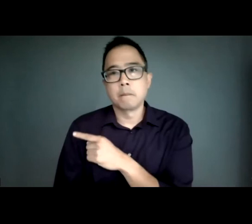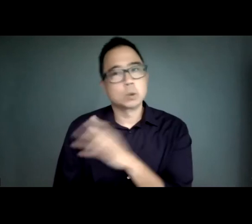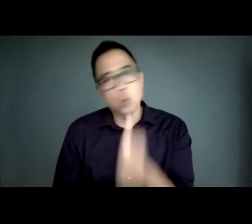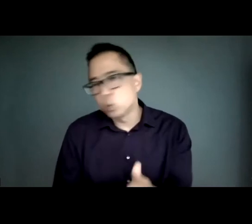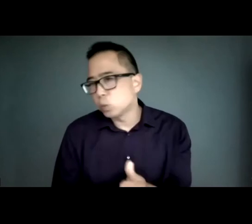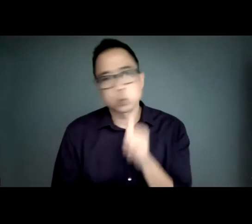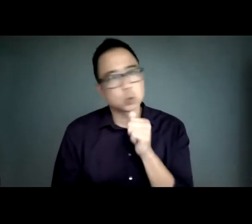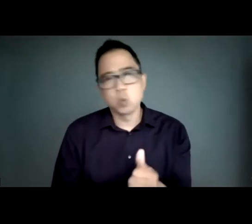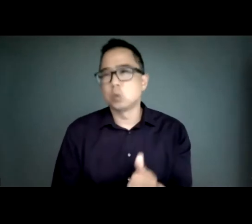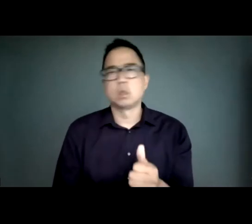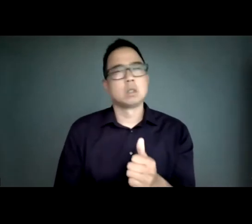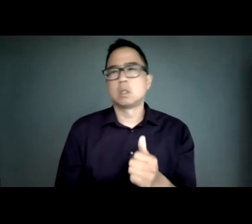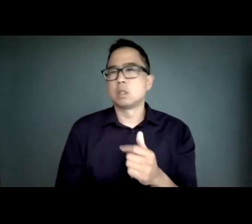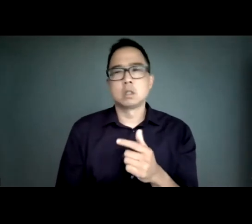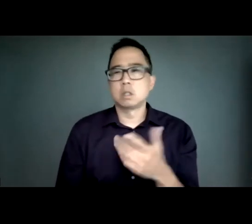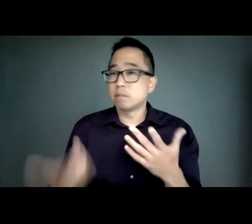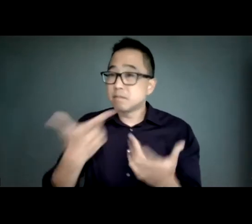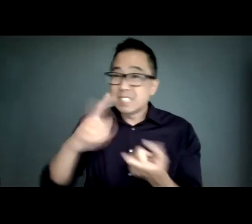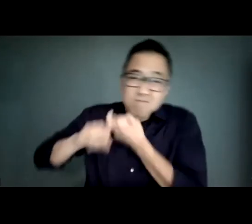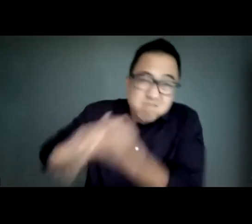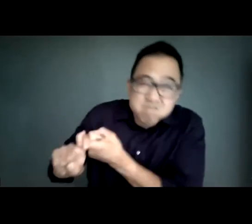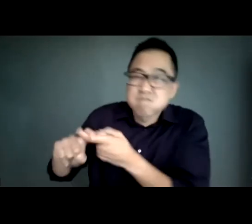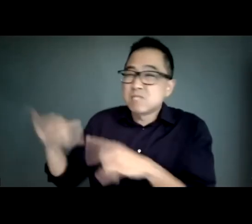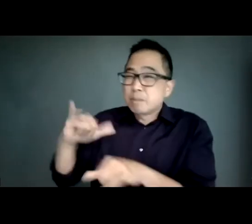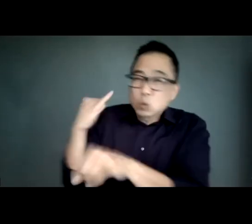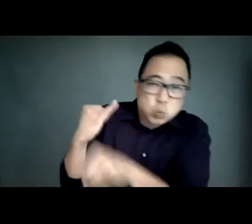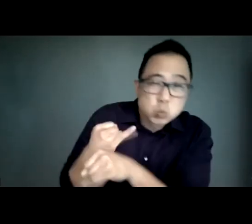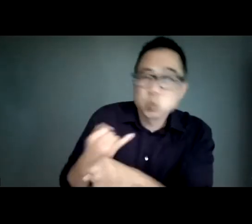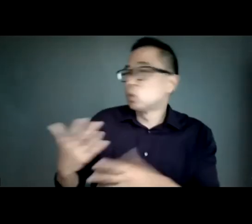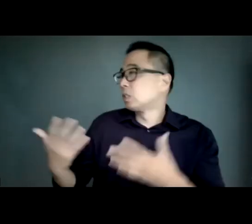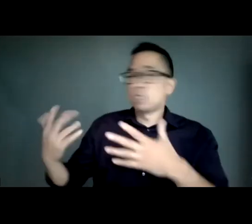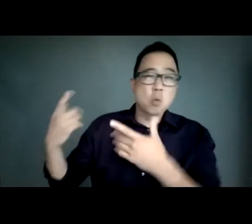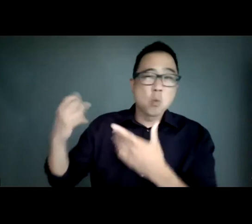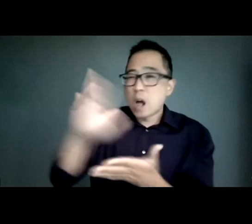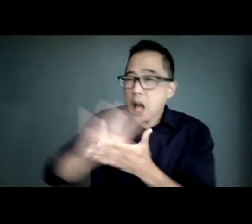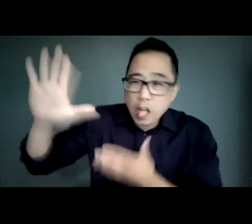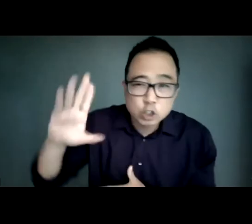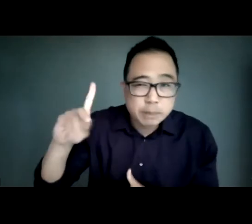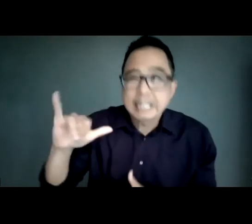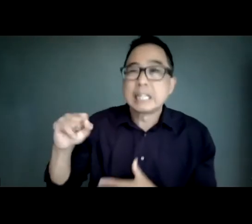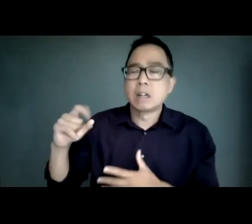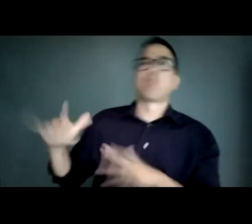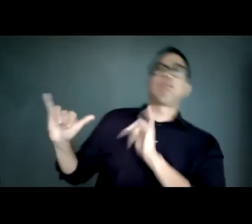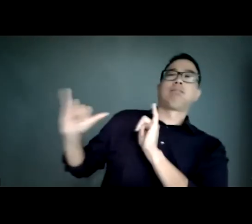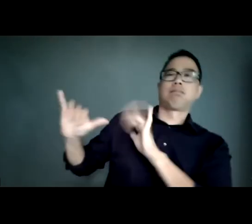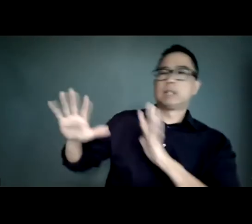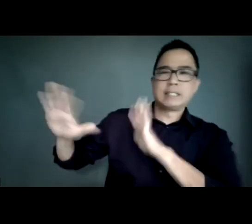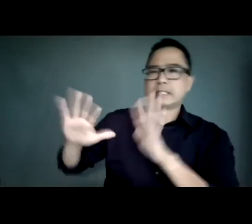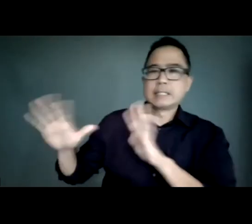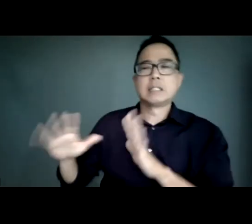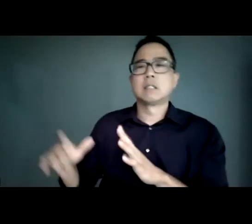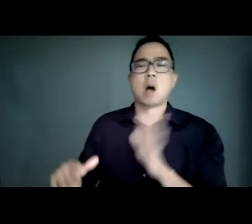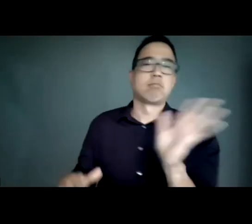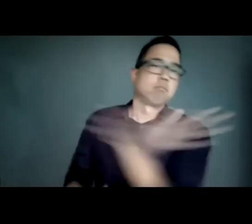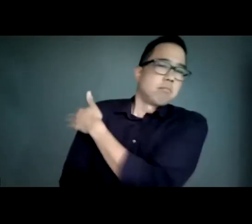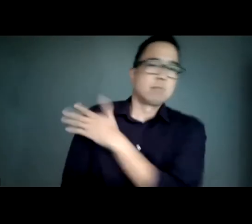don't forget about them. potentially went to the same deaf school, the same college,